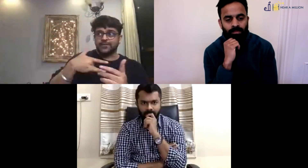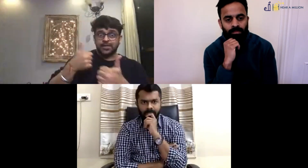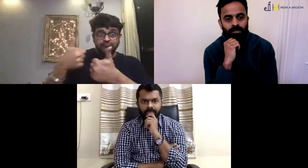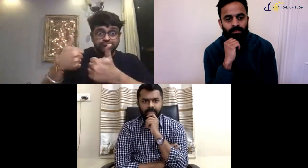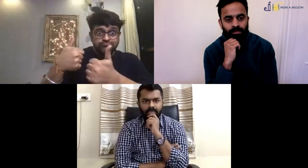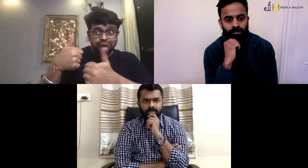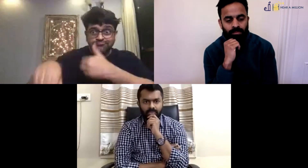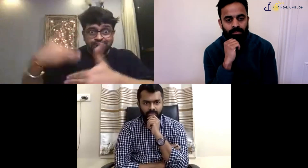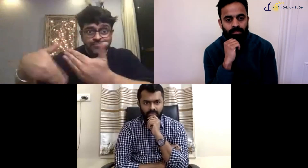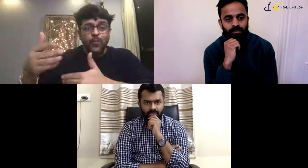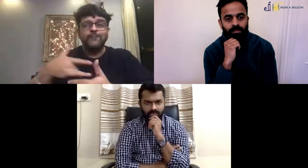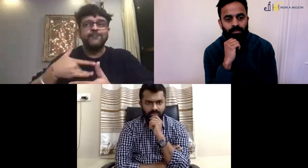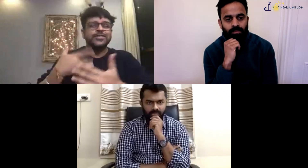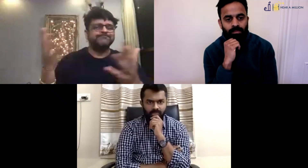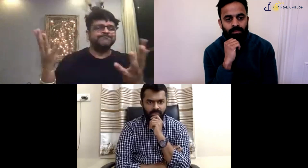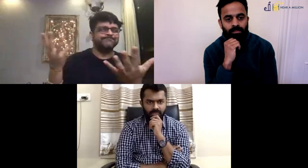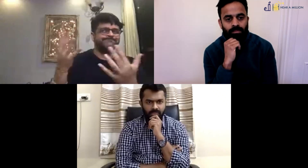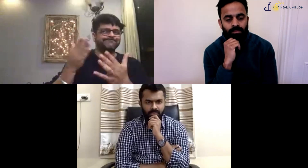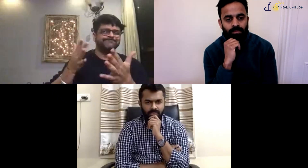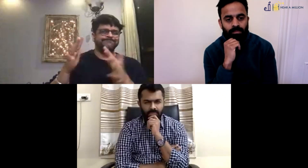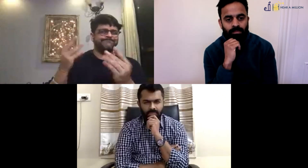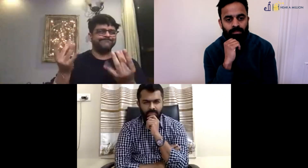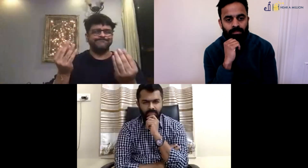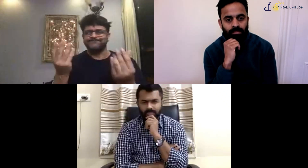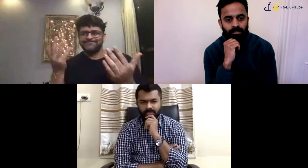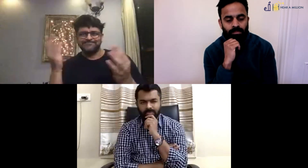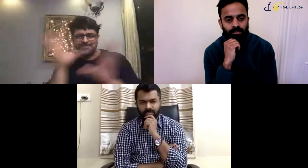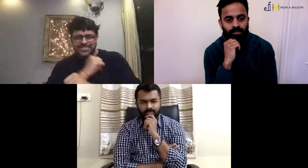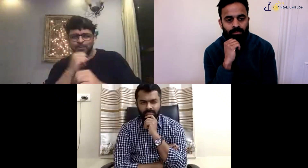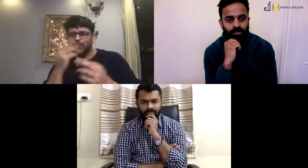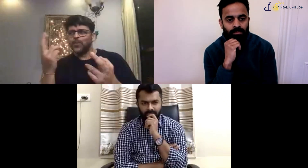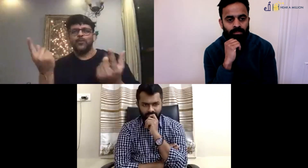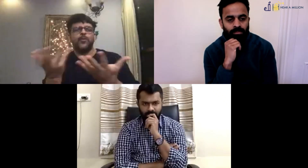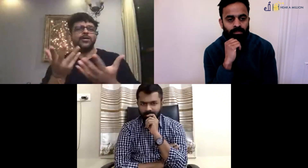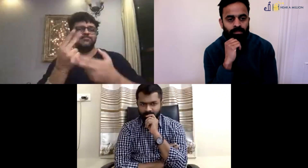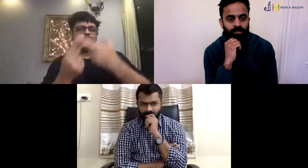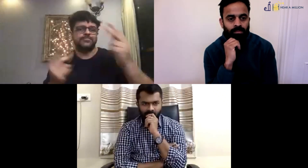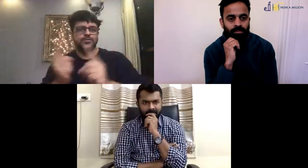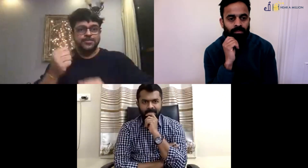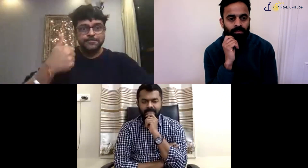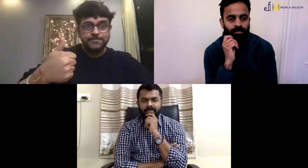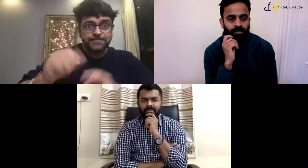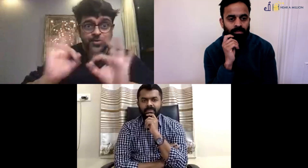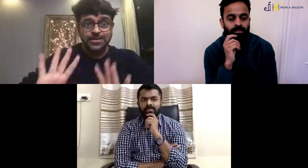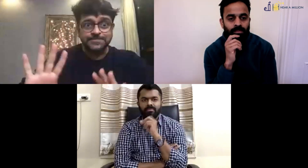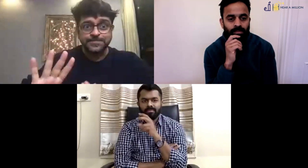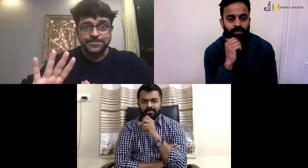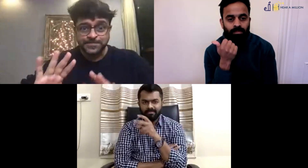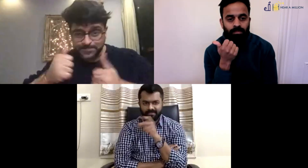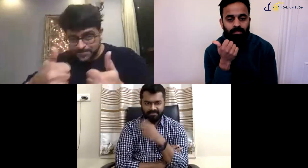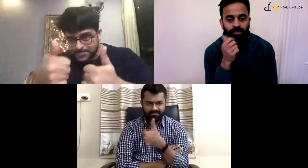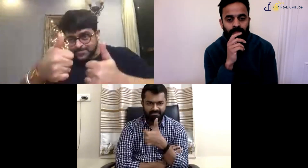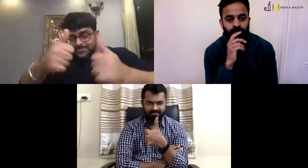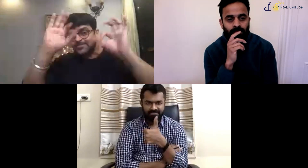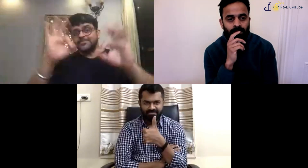is your take on that? Do we have people coming in who are ready, or do we feel sticky about it? What's missing? If you can share with